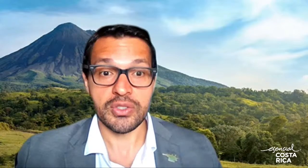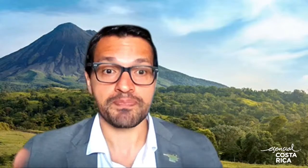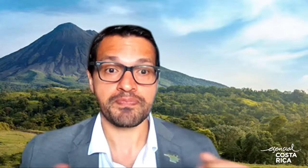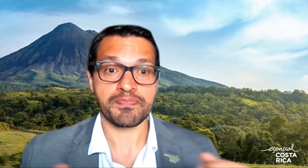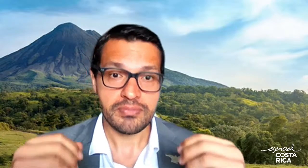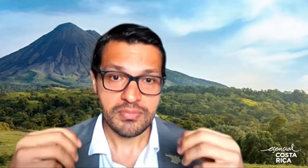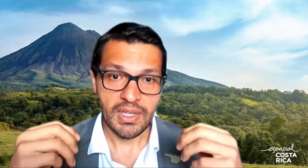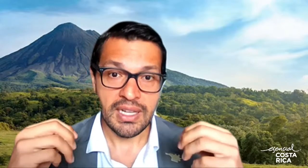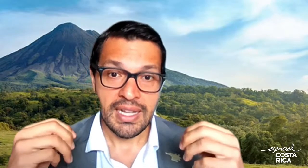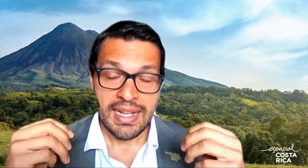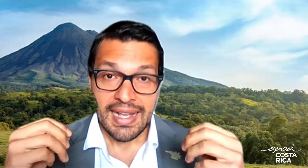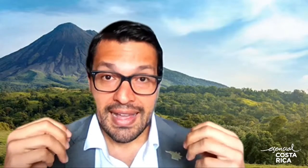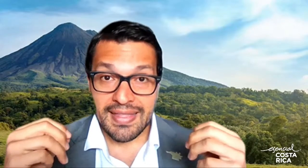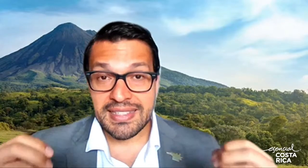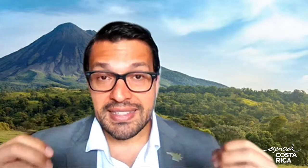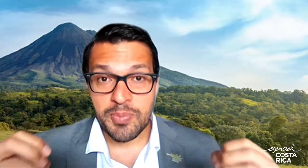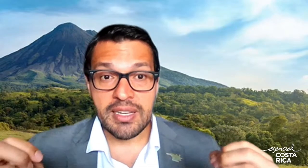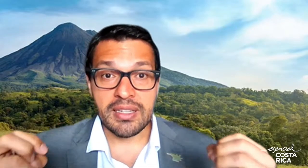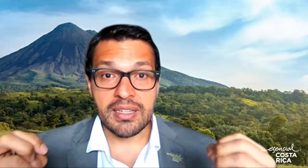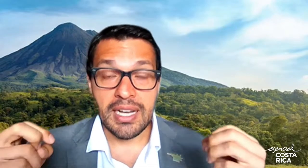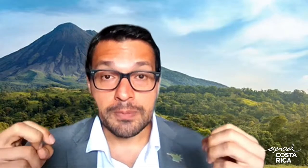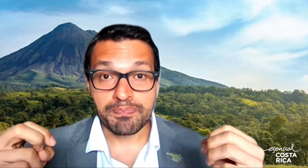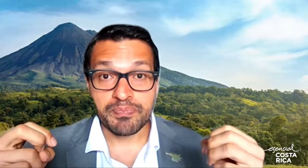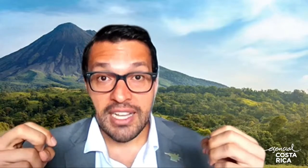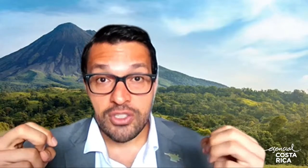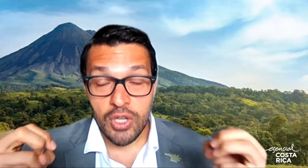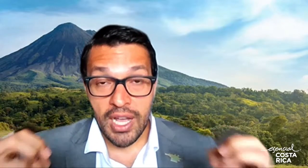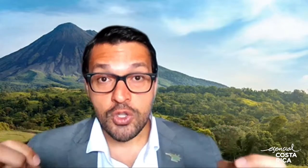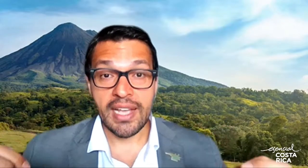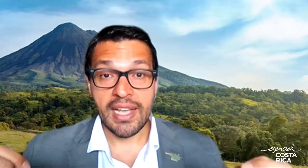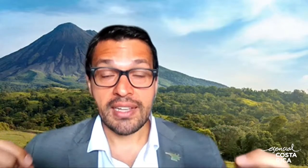last 10 years. And this has been